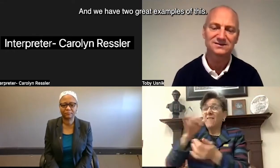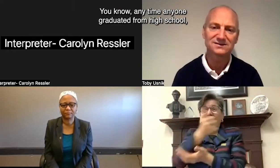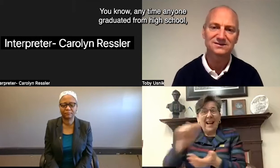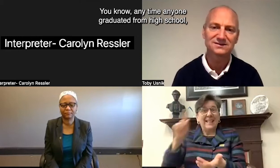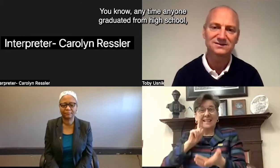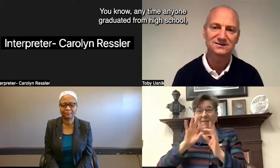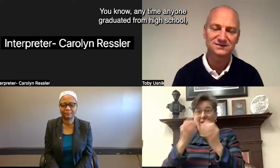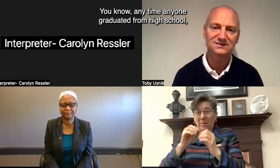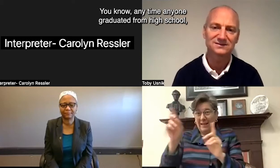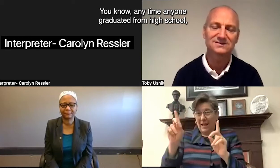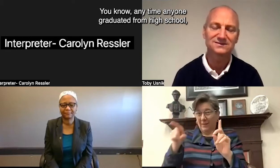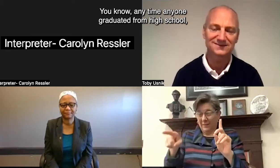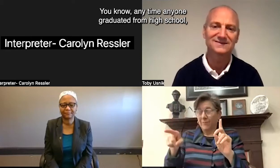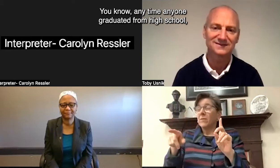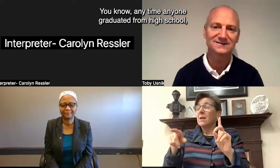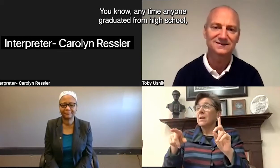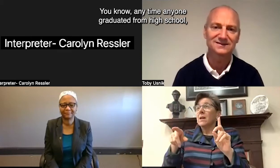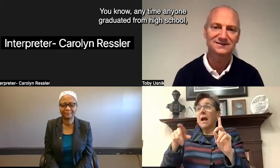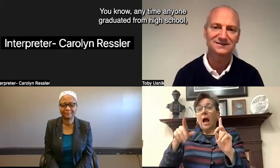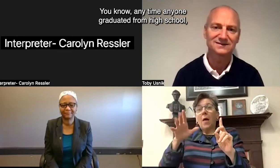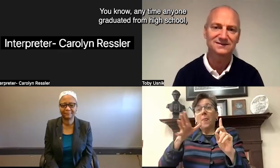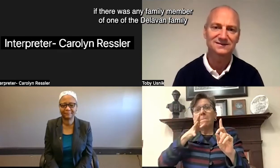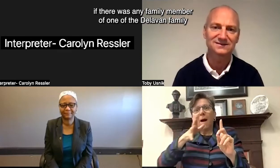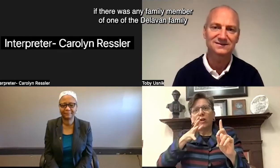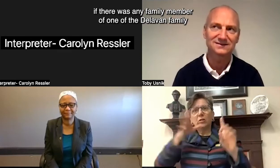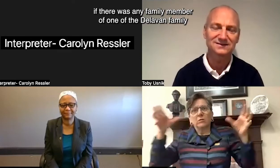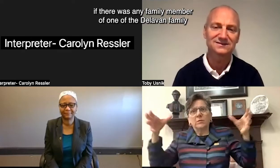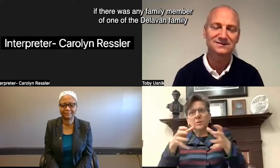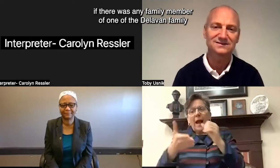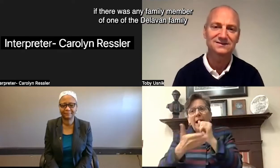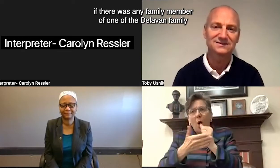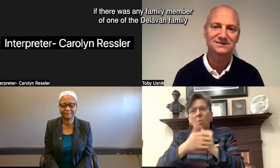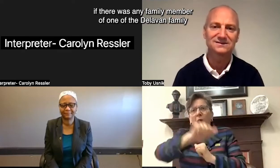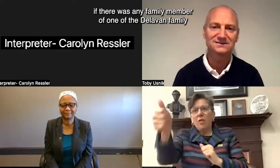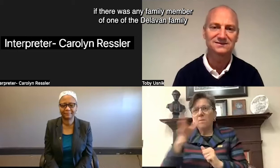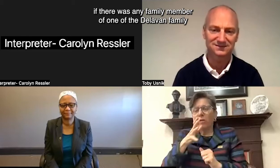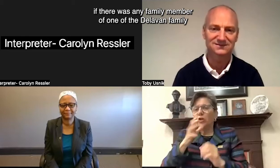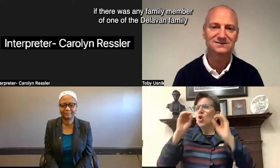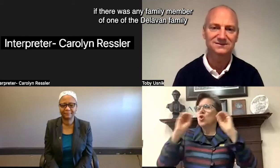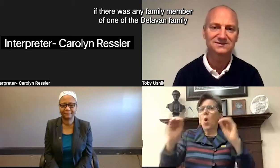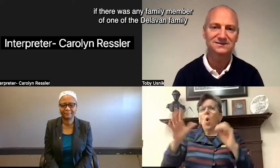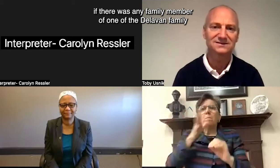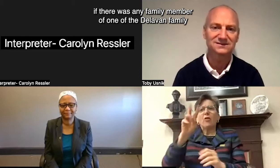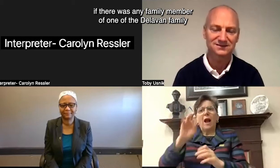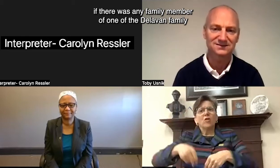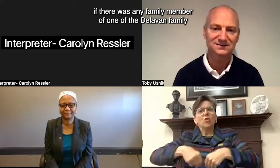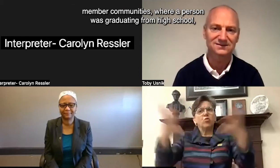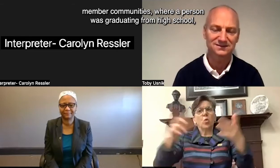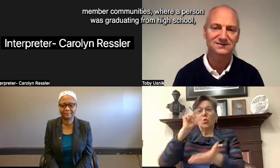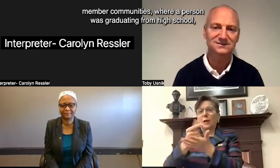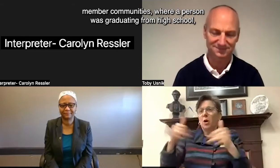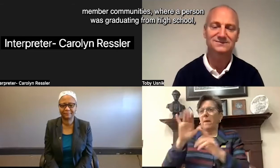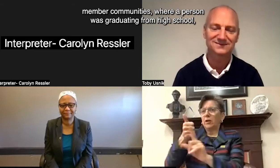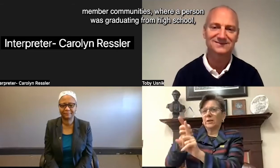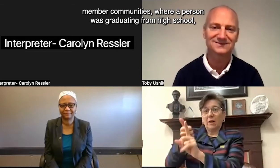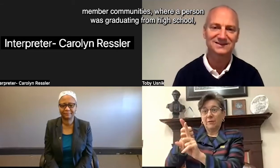graduated from high school, if there was any family member of one of the Delavan family member communities who were at a person who was